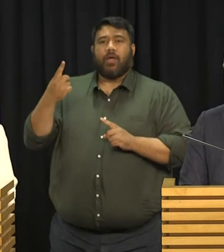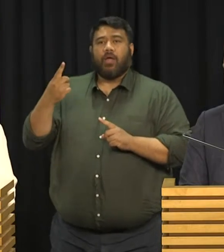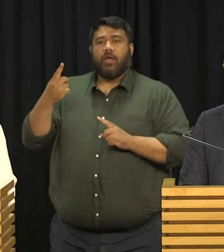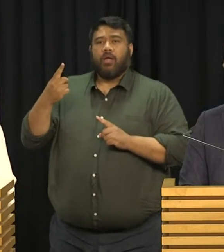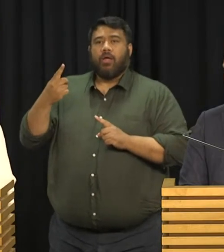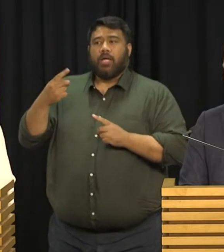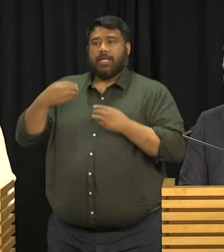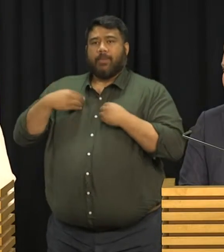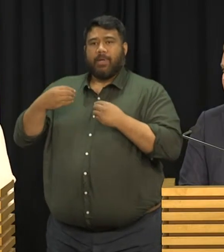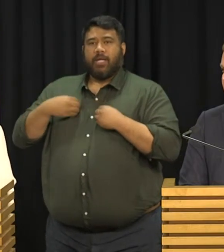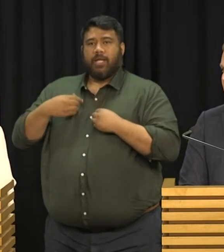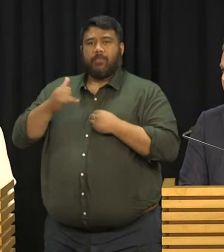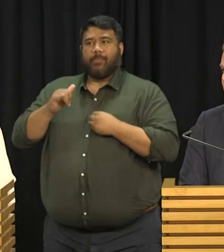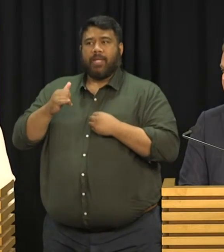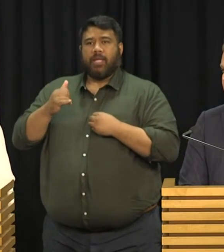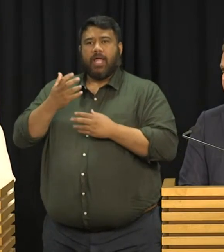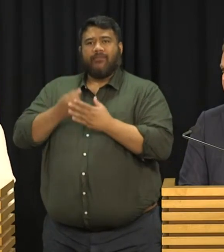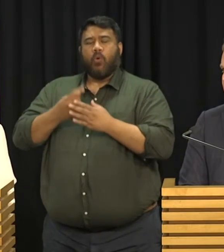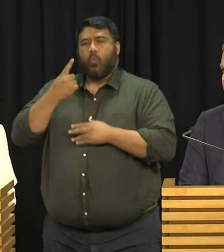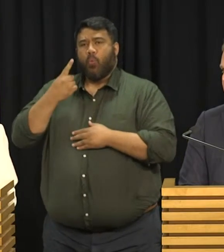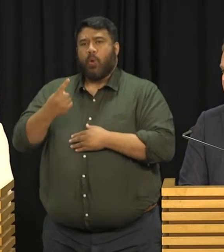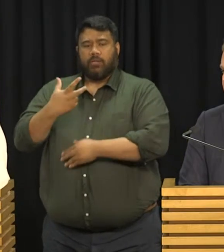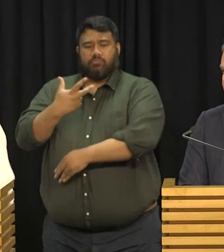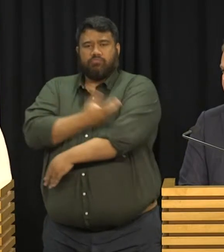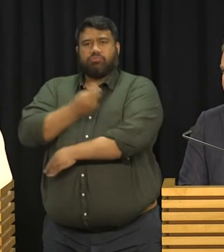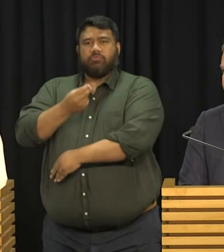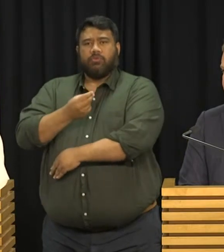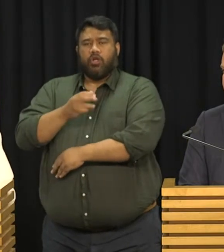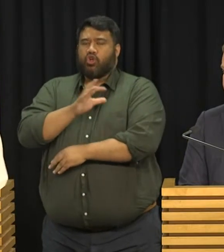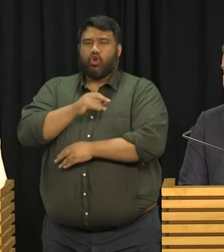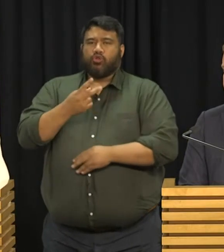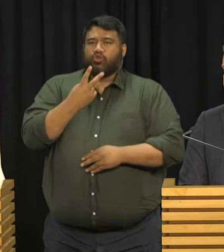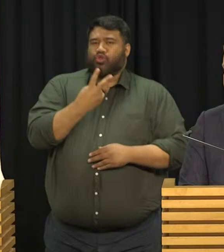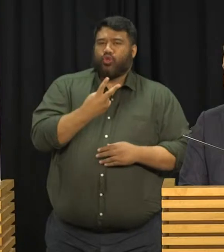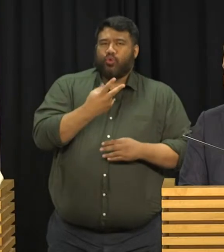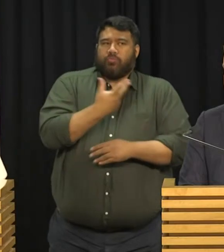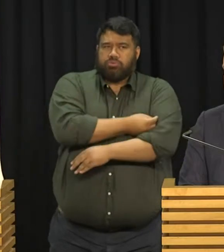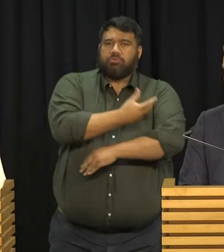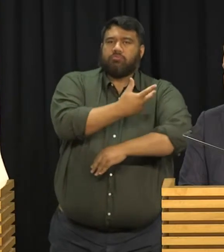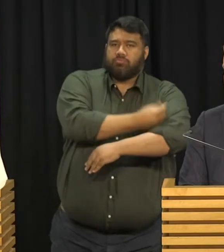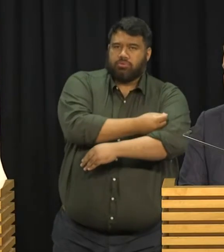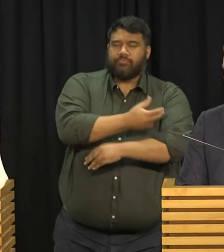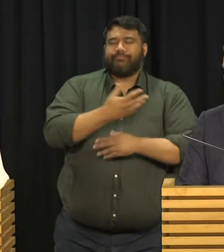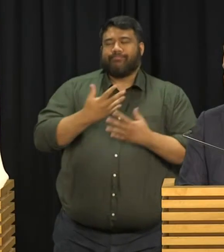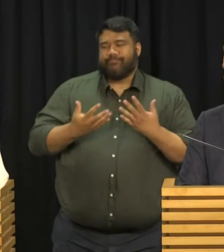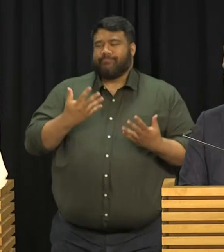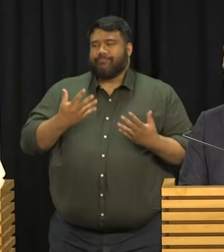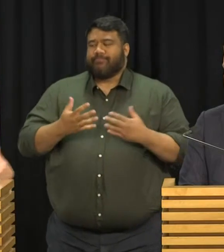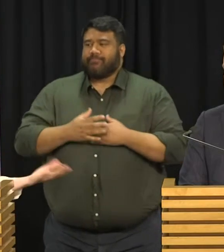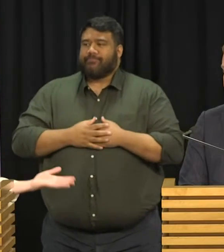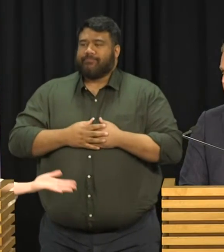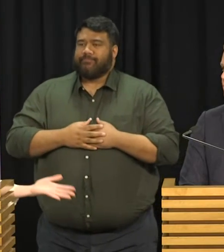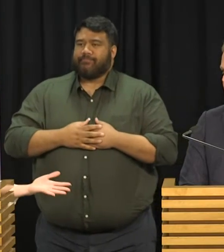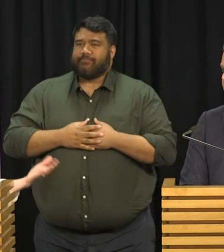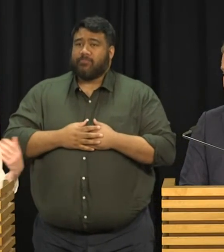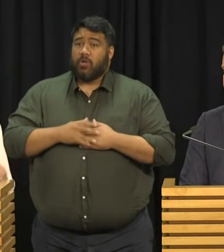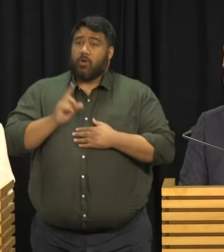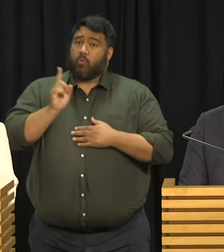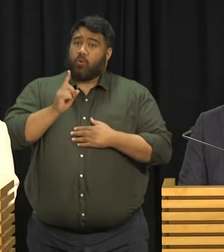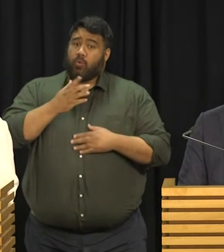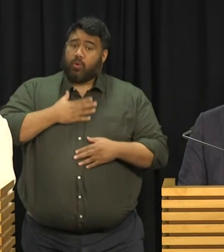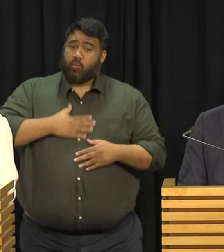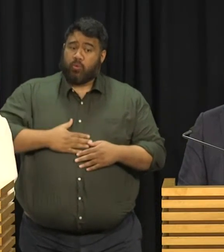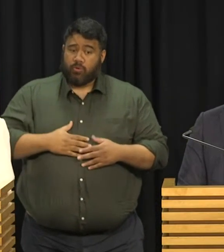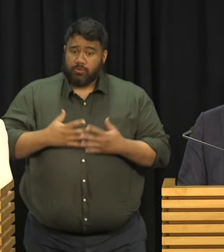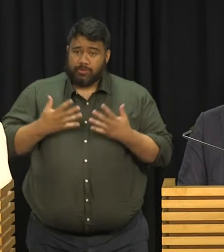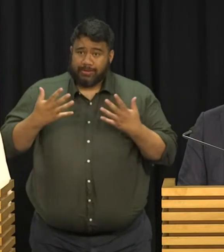of one of our advanced purchase agreements. And so that option still exists if it's needed. But what we'd like to do is